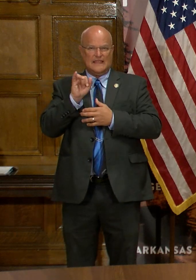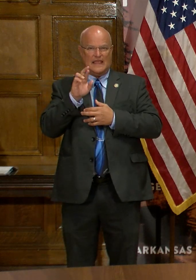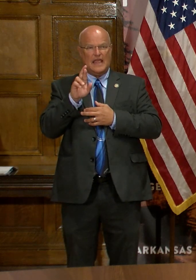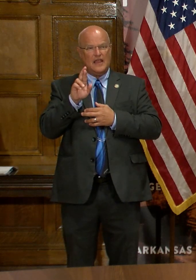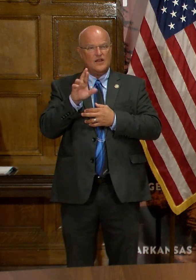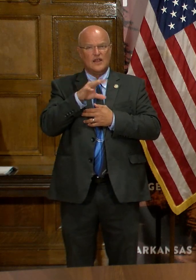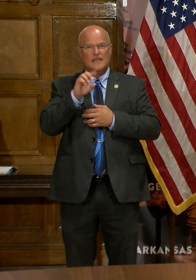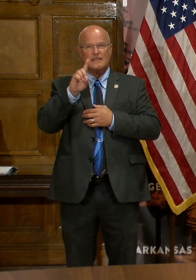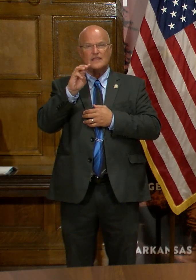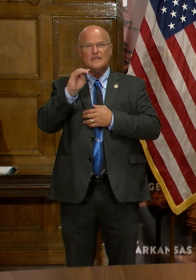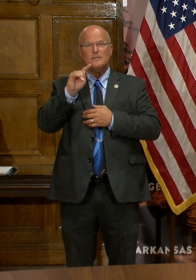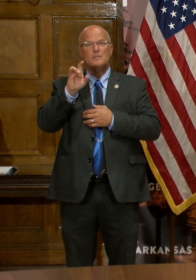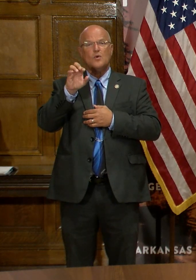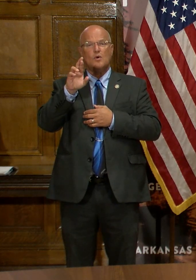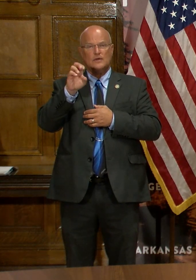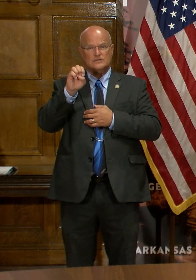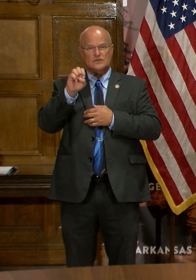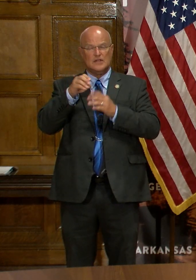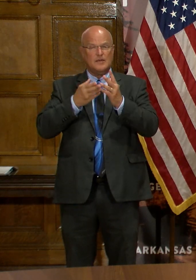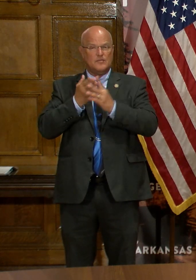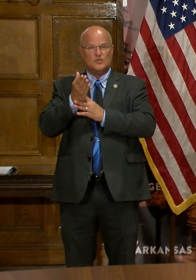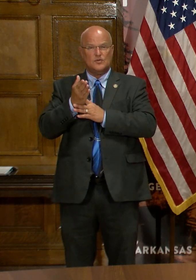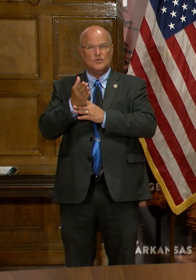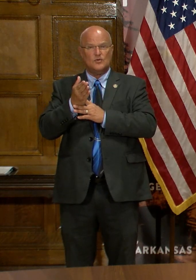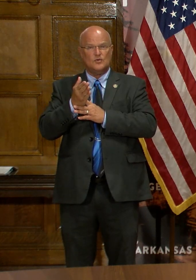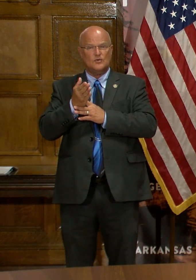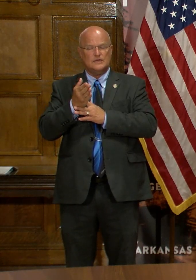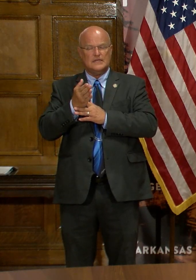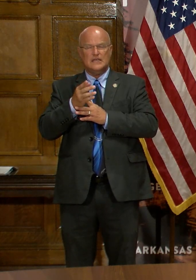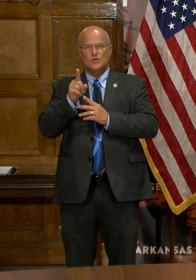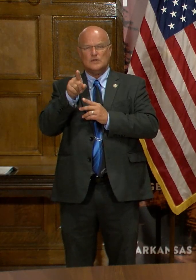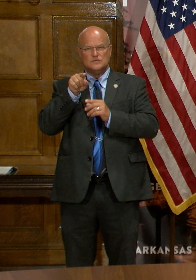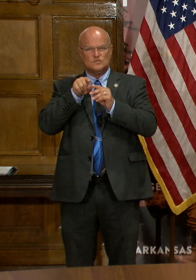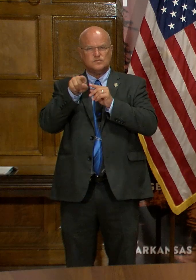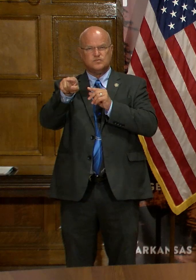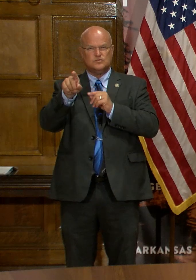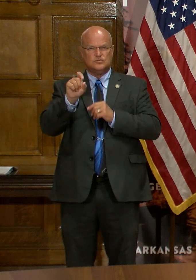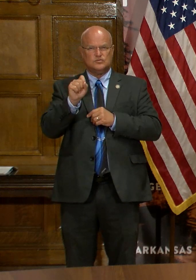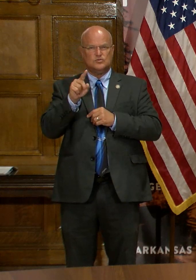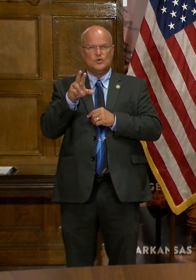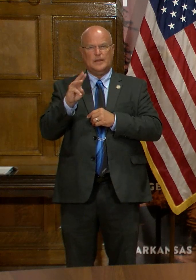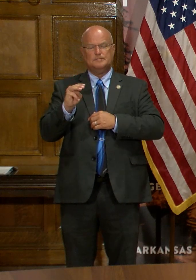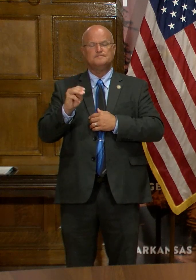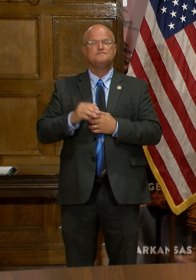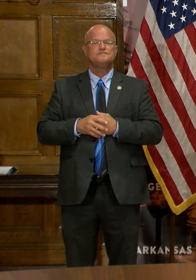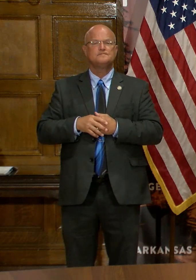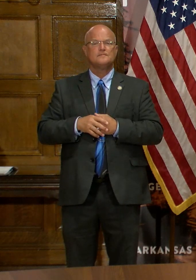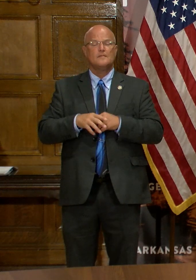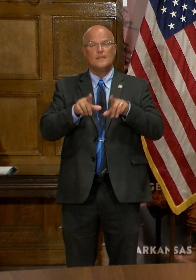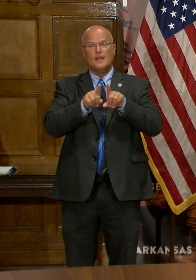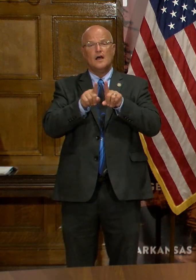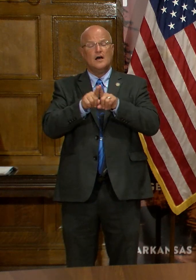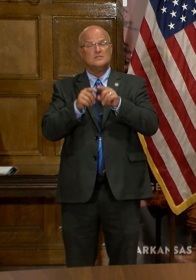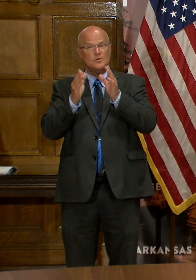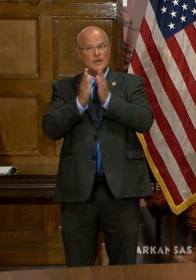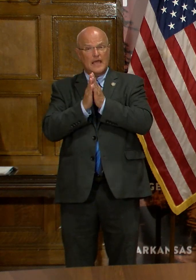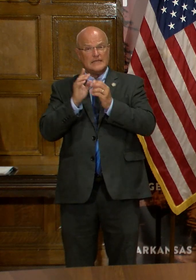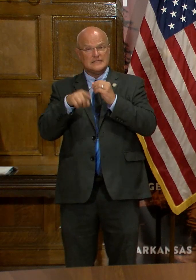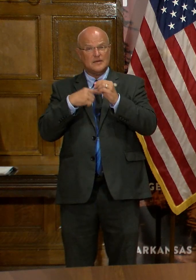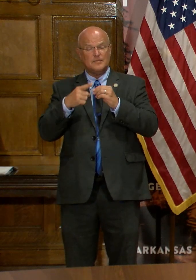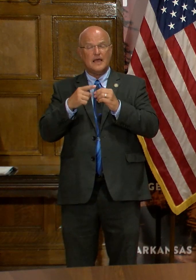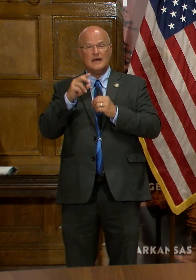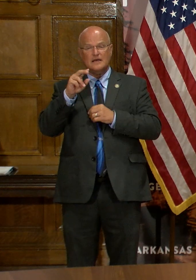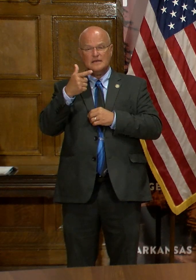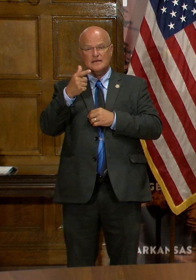allow those moisture particles to come through in a very focused way. Also, we've been asked about